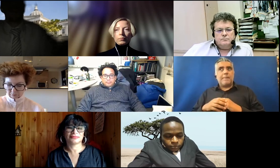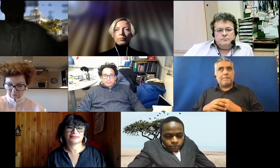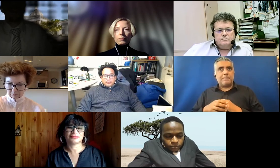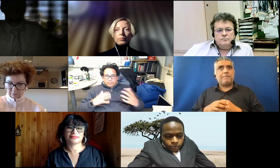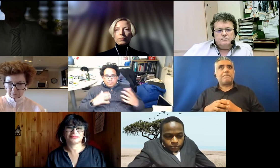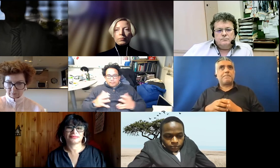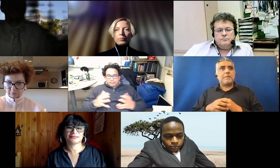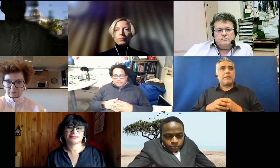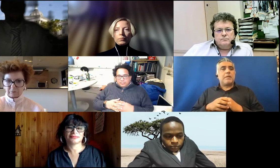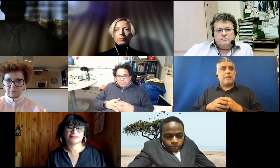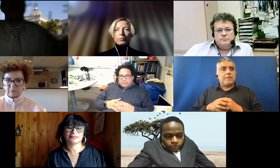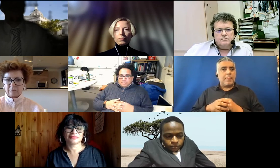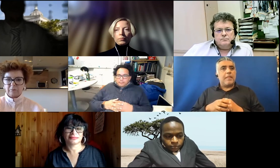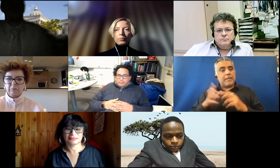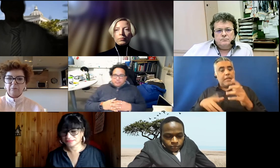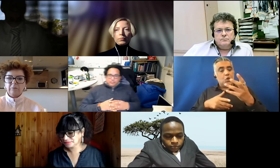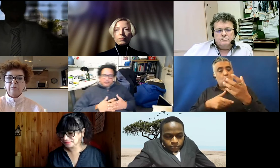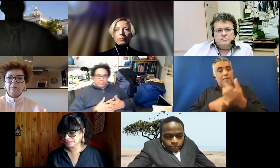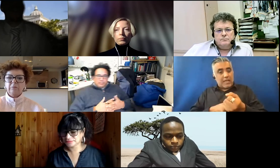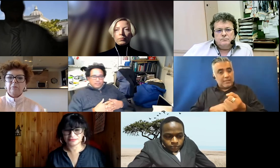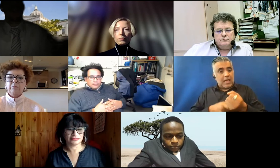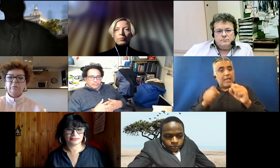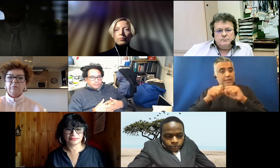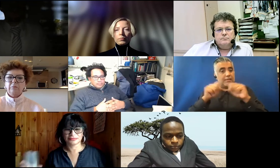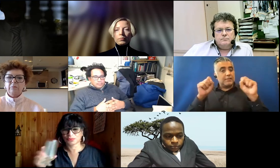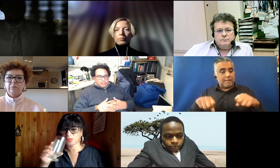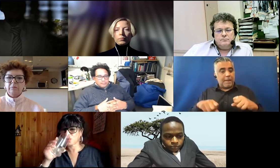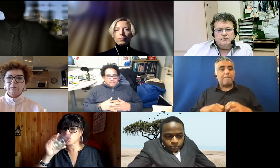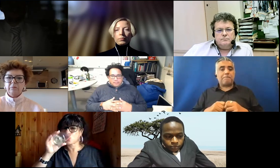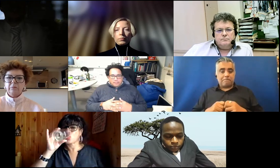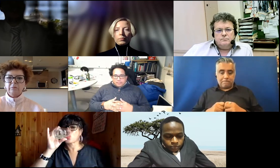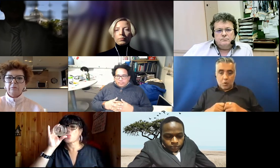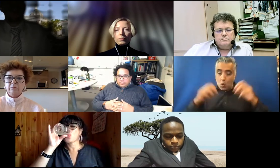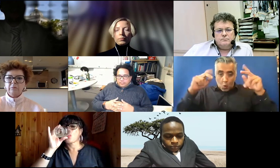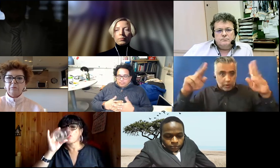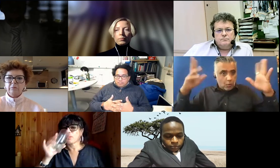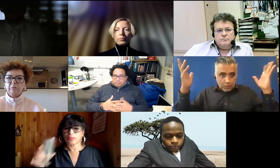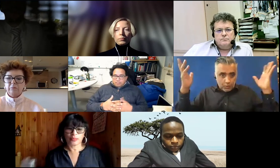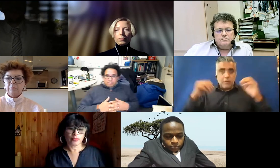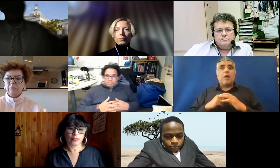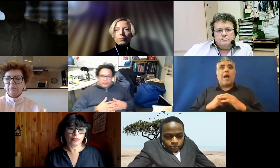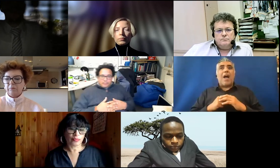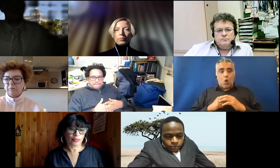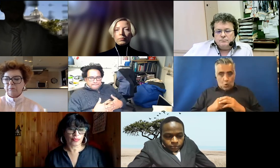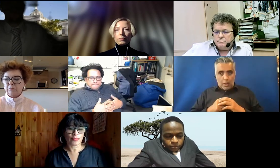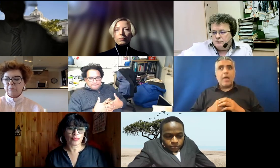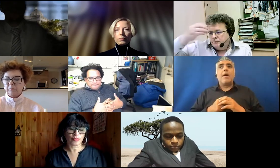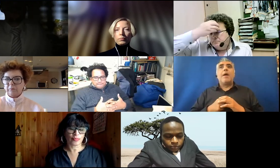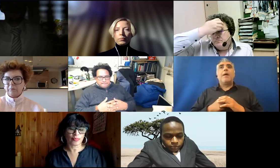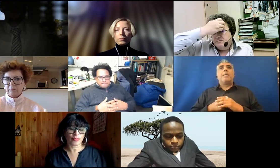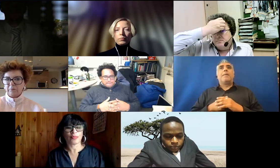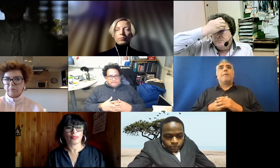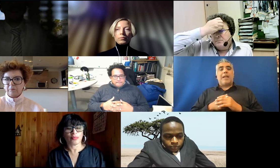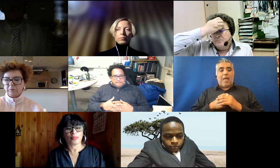fundamental, a huge amount of trust in the system. All right, so now I would like to move to the